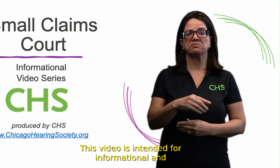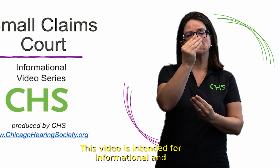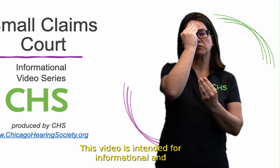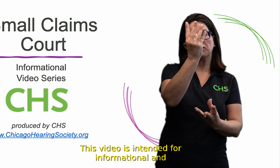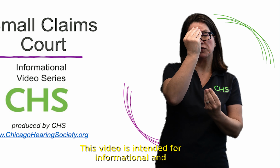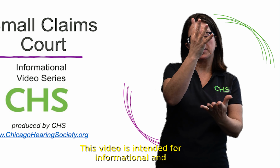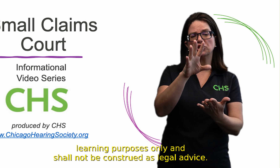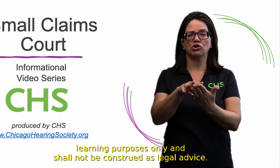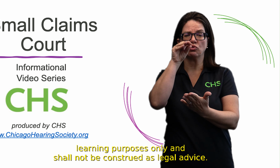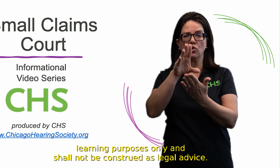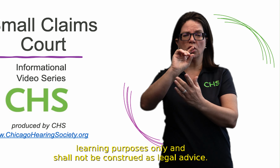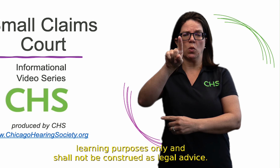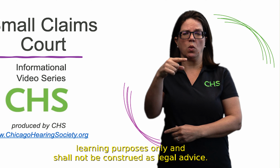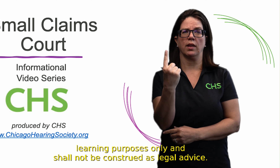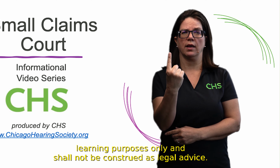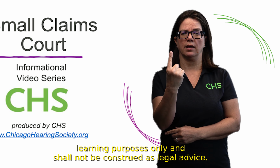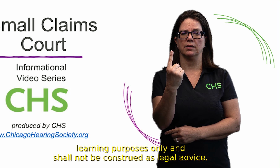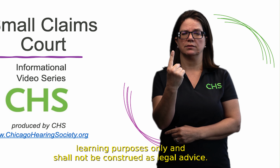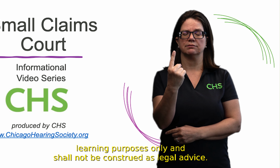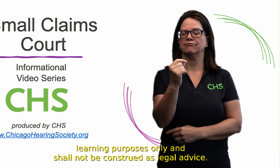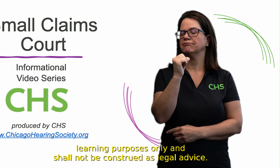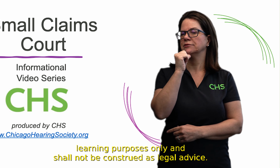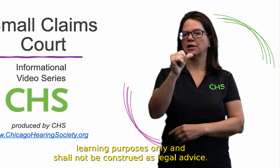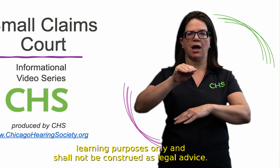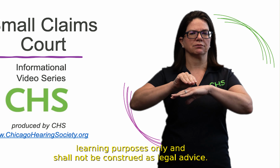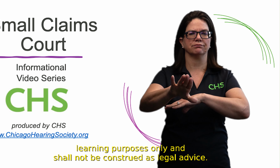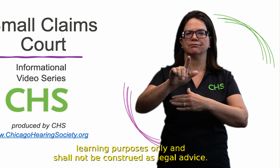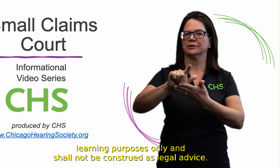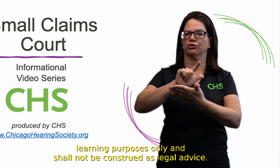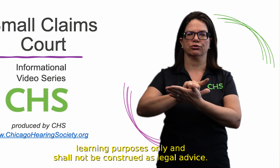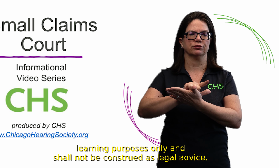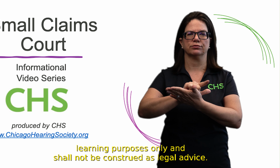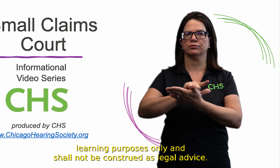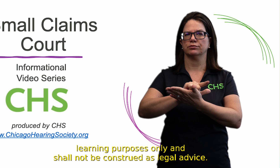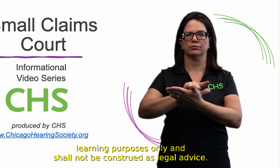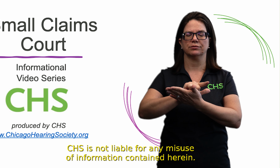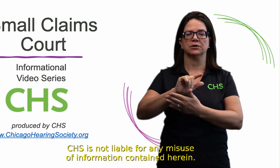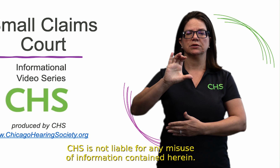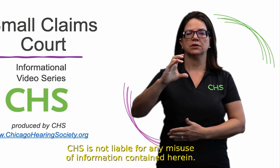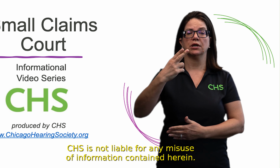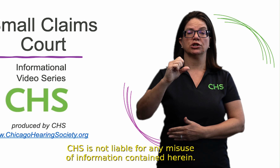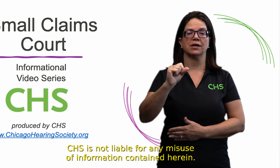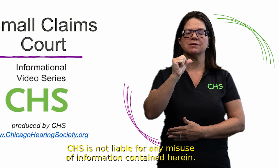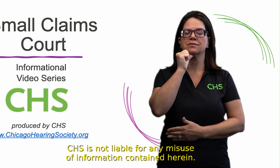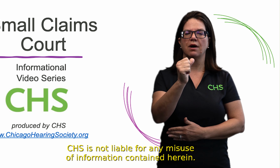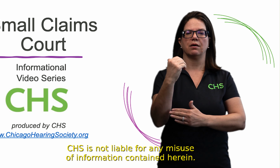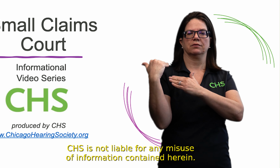informational and learning purposes only and shall not be construed as legal advice. CHS is not liable